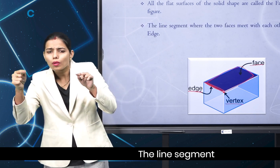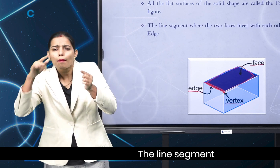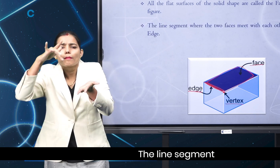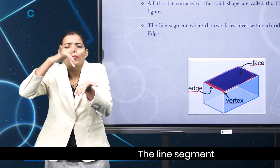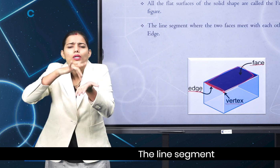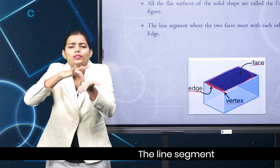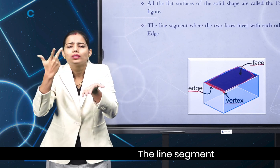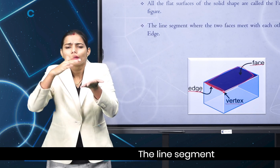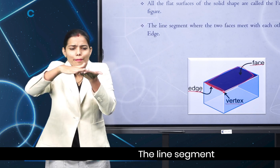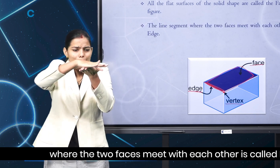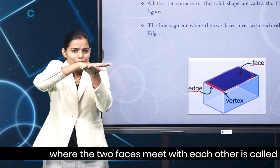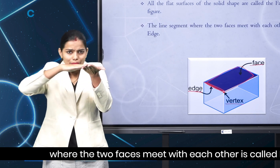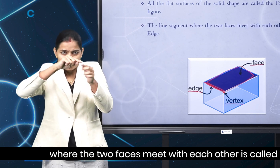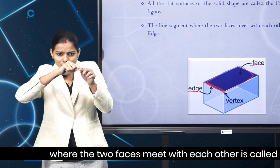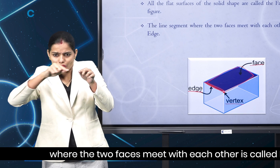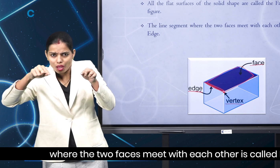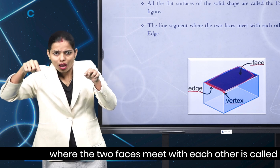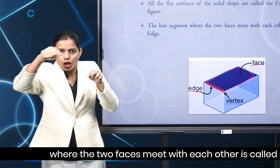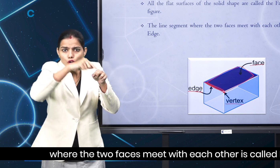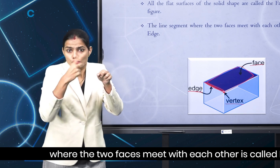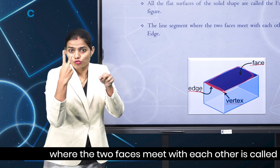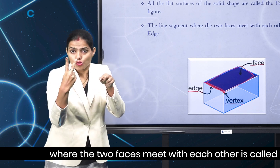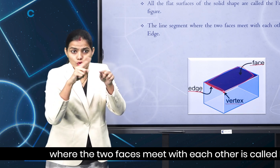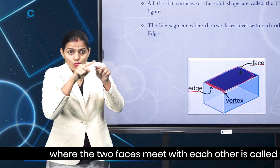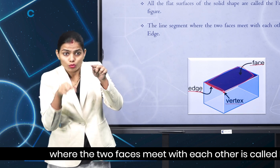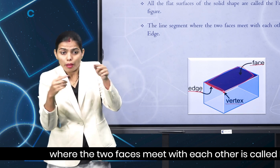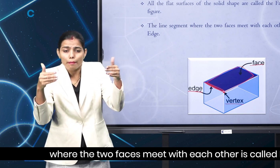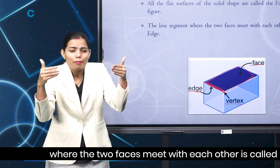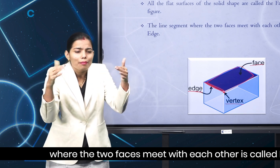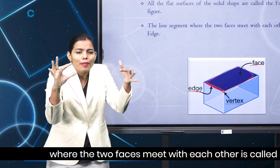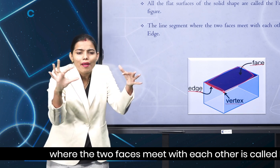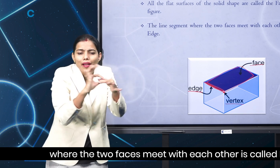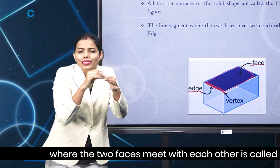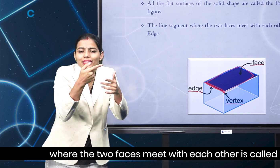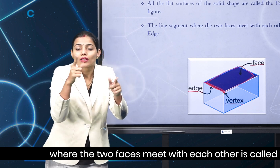The line segment where the two faces meet with each other is called edge.